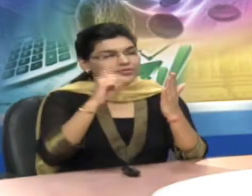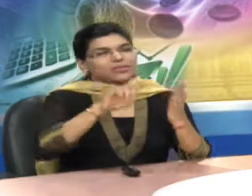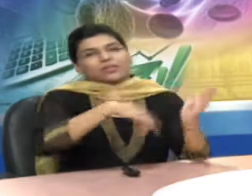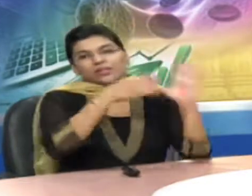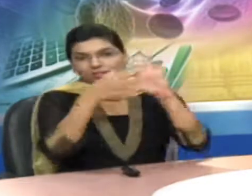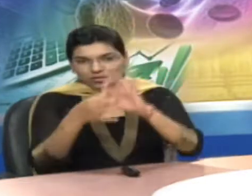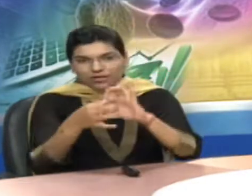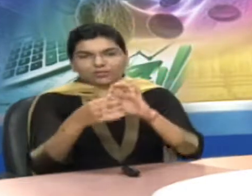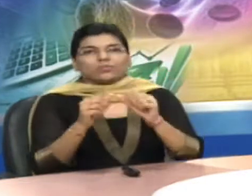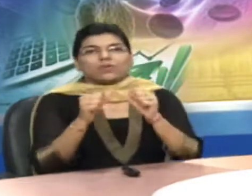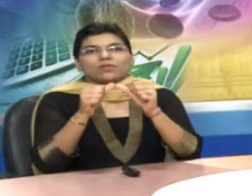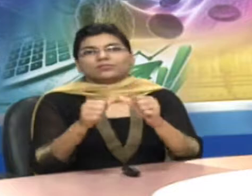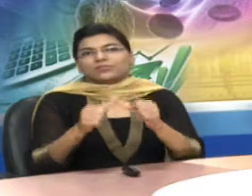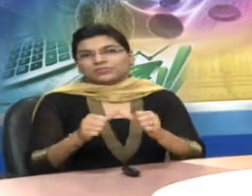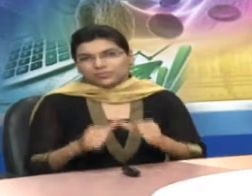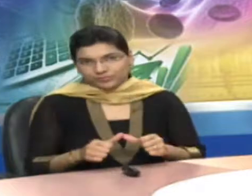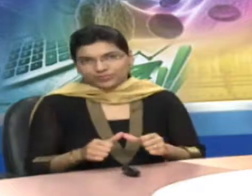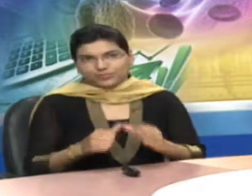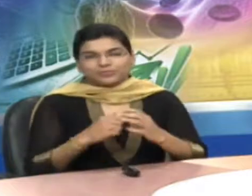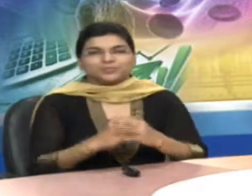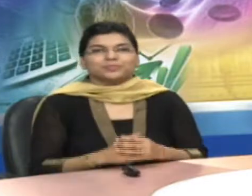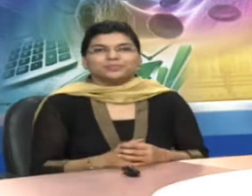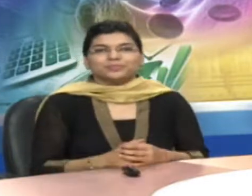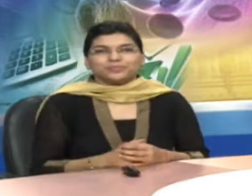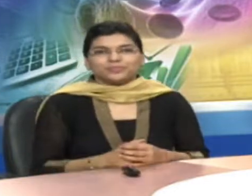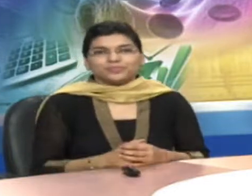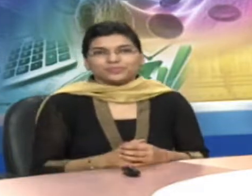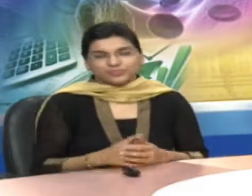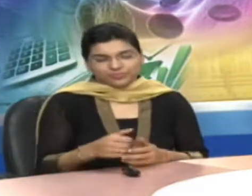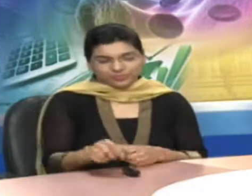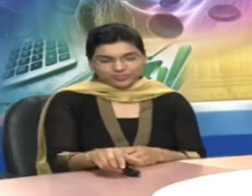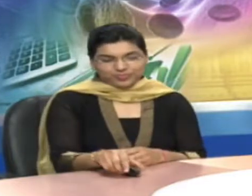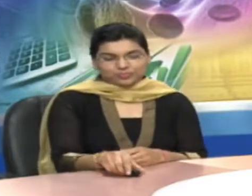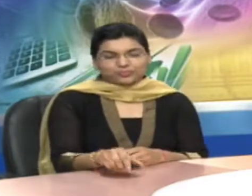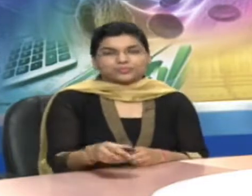a paragraph and then we have to try to answer the questions.